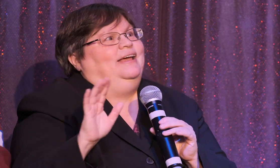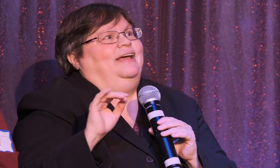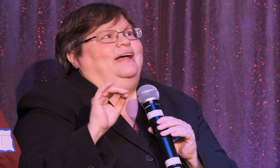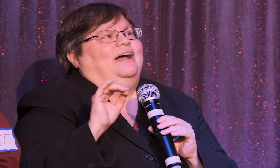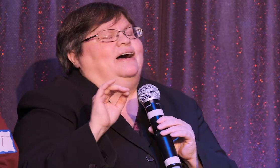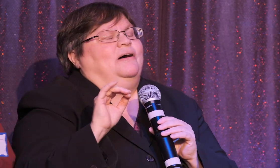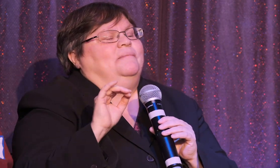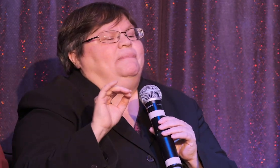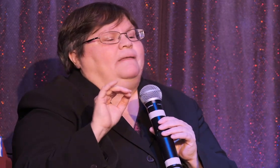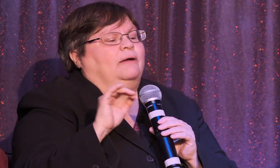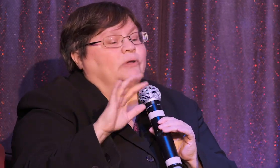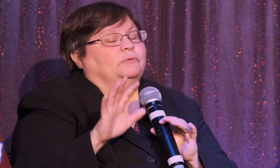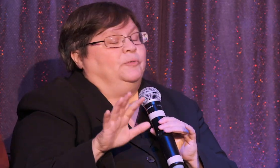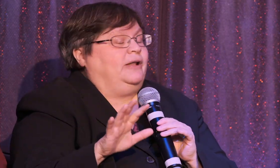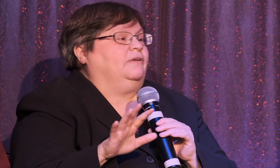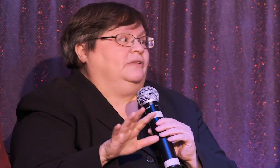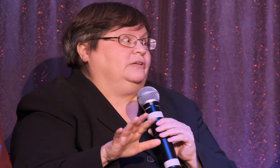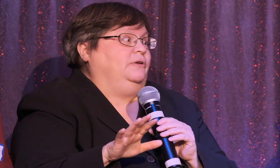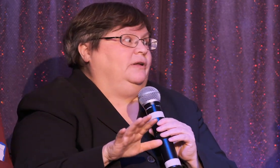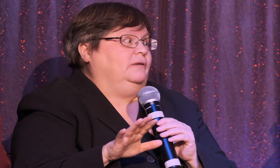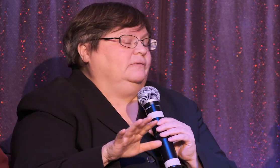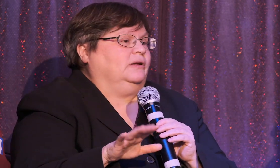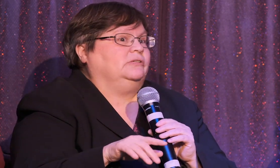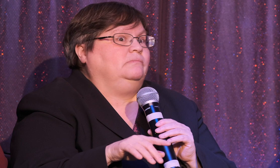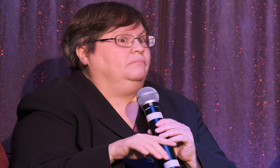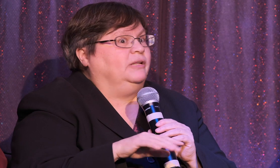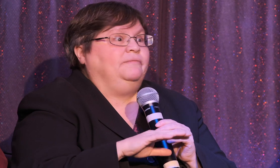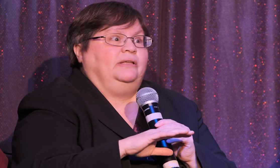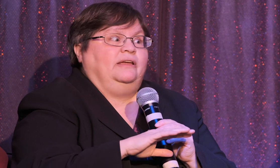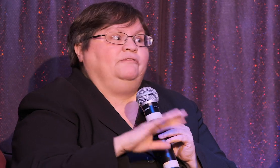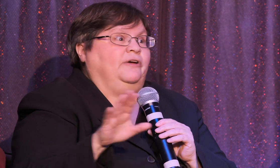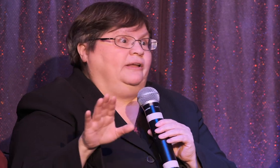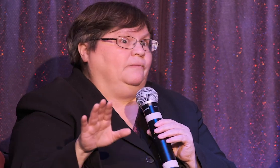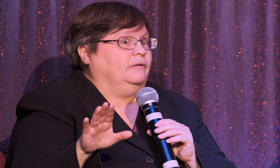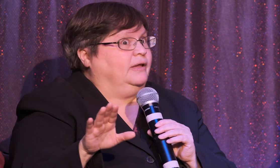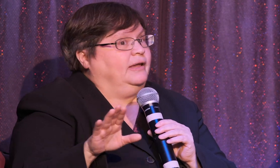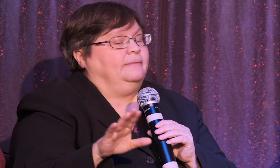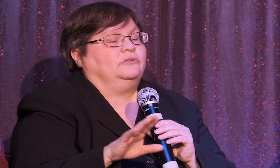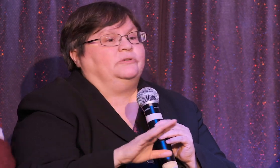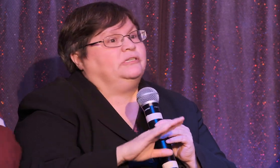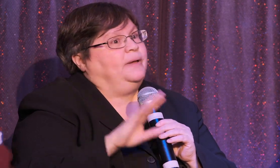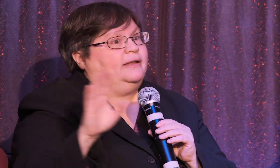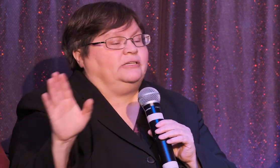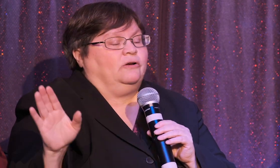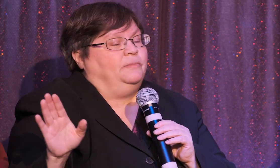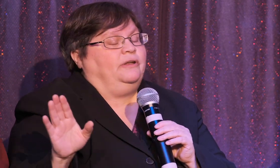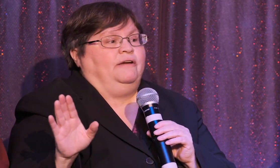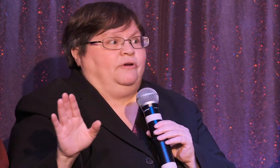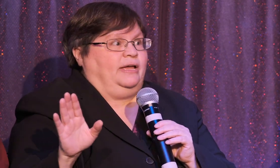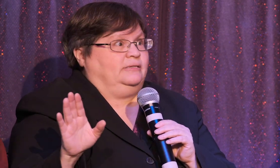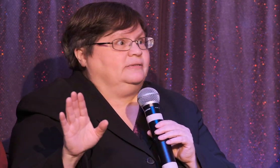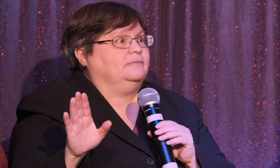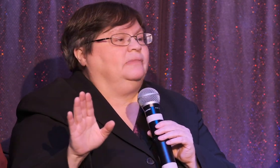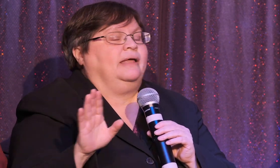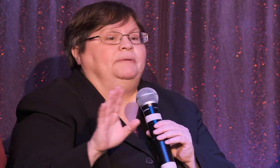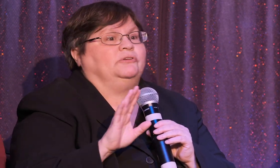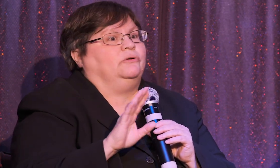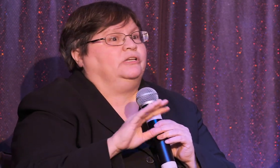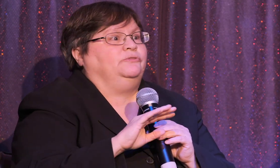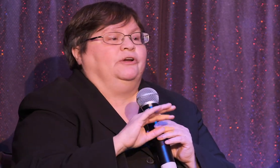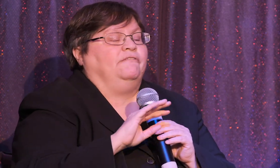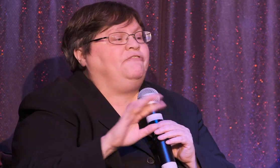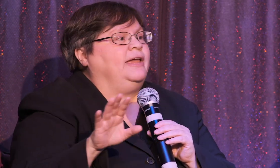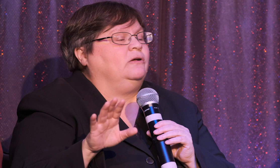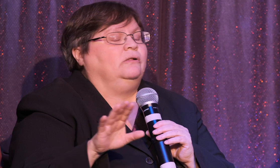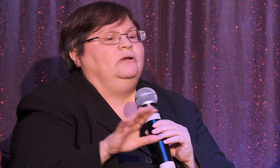it, I really was burned out on this community. Because believe me, the infighting around the gay games was as bad as our community ever gets. A lot of people